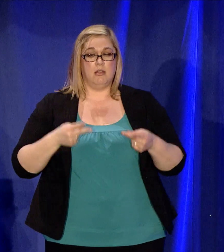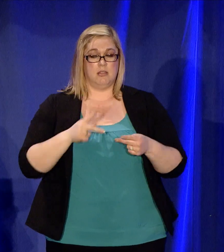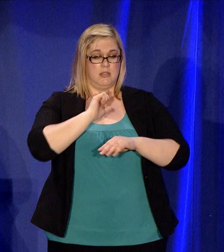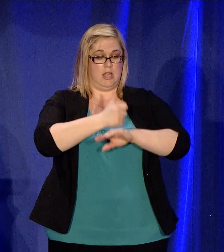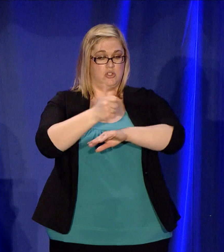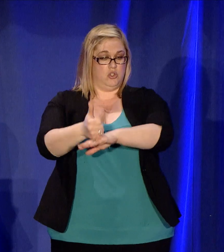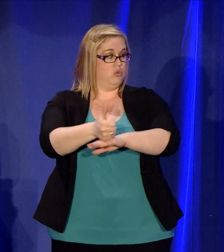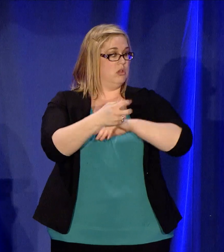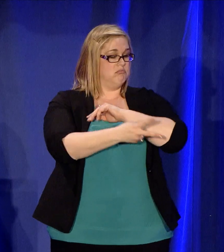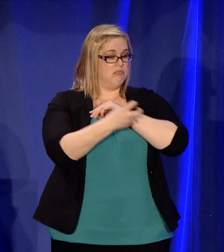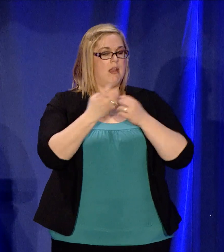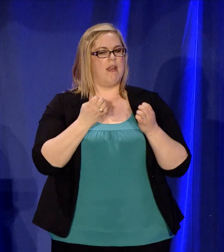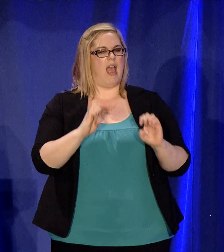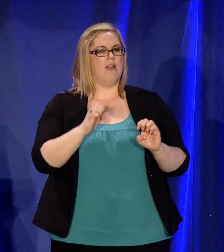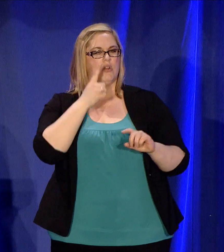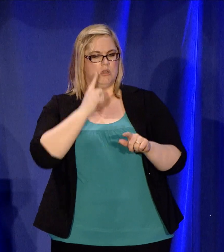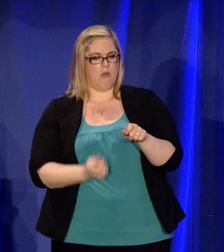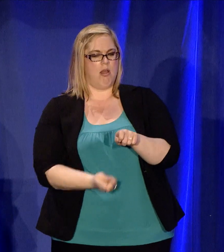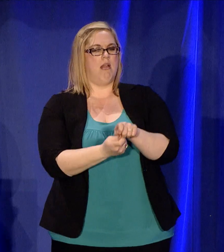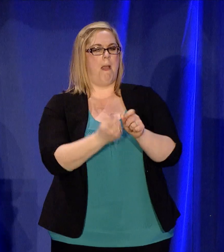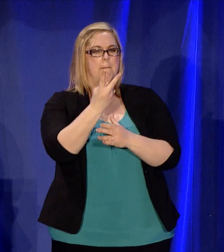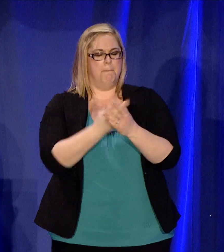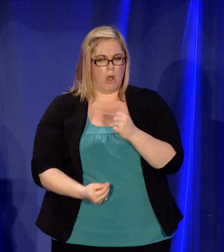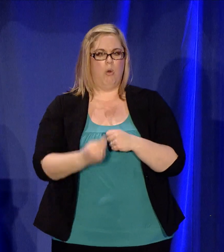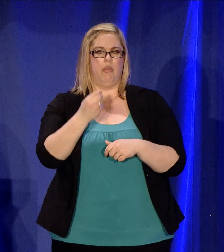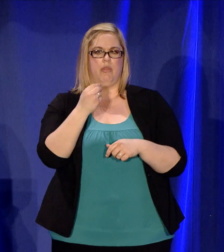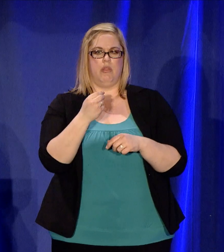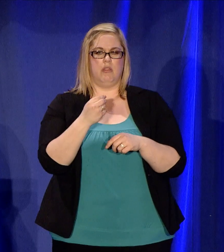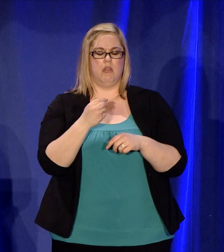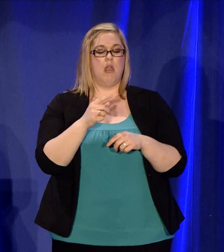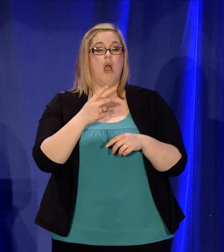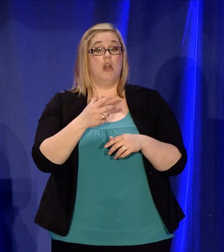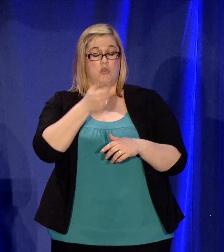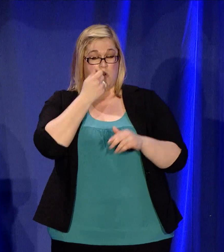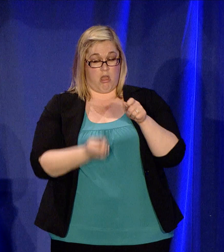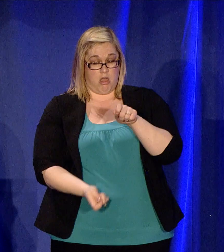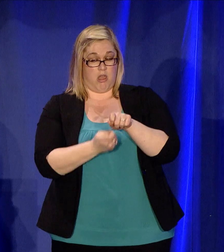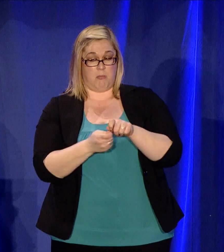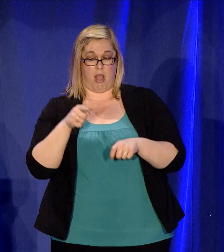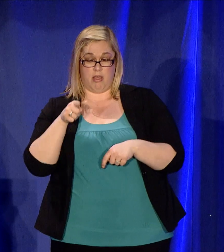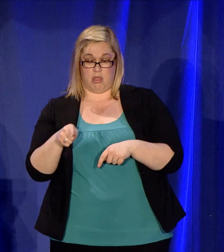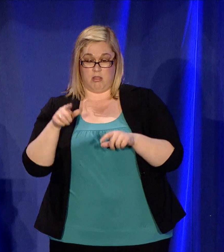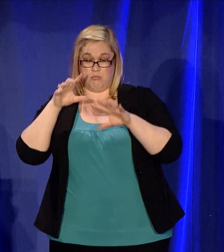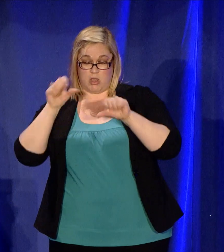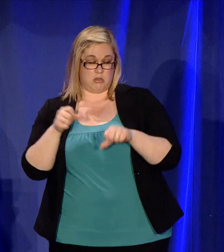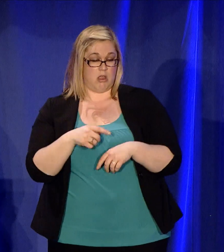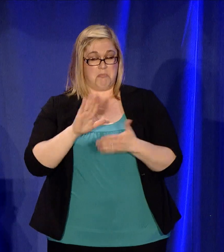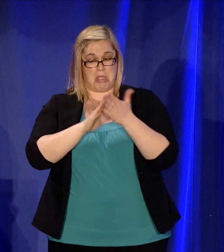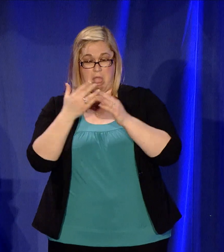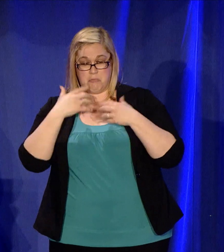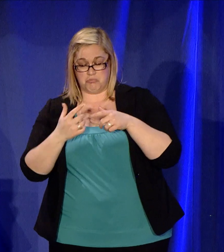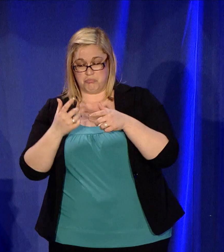institutions in an effort to undermine one candidate and help another who would then become the President